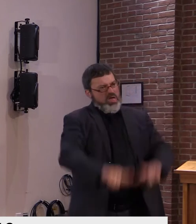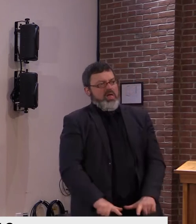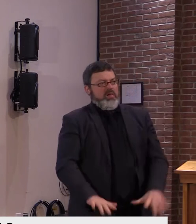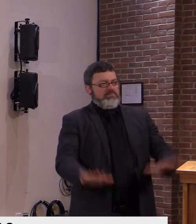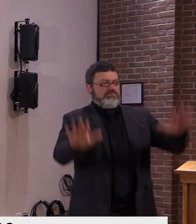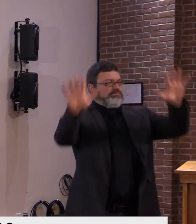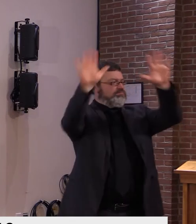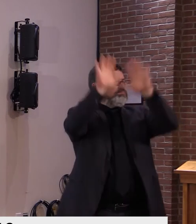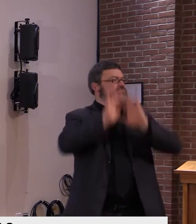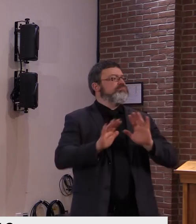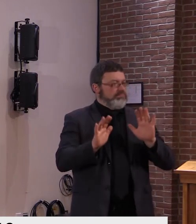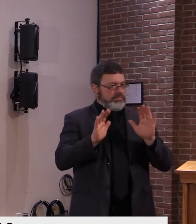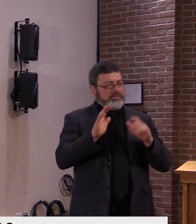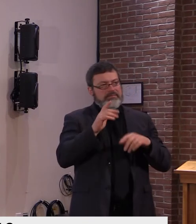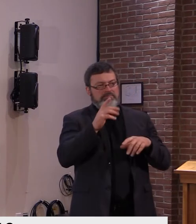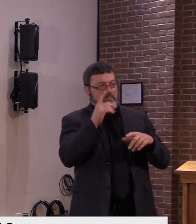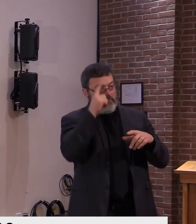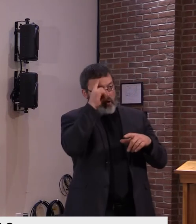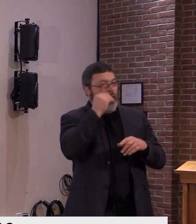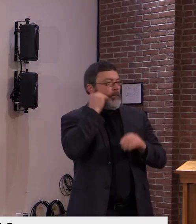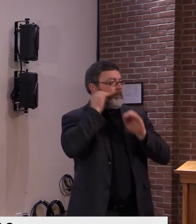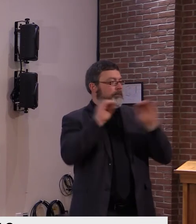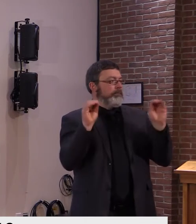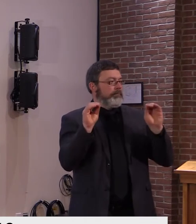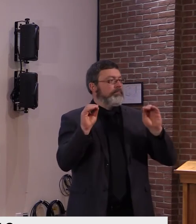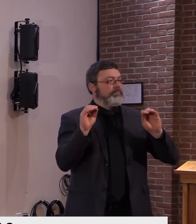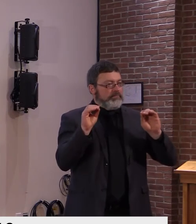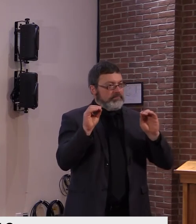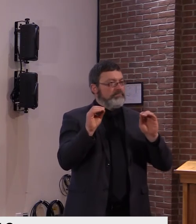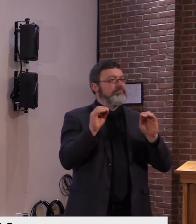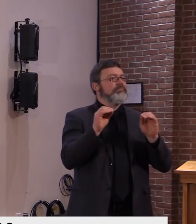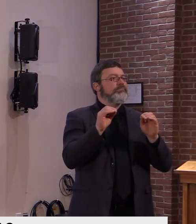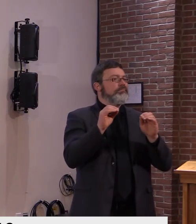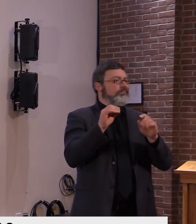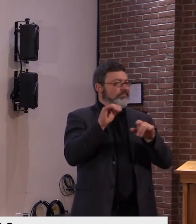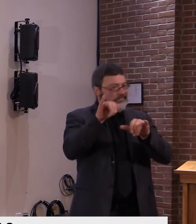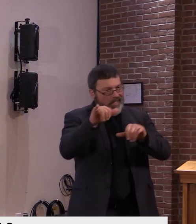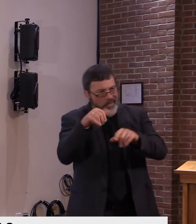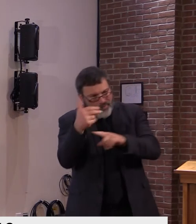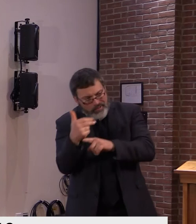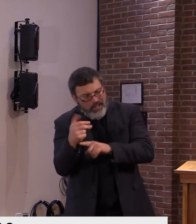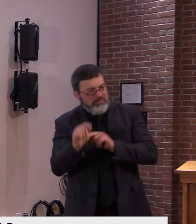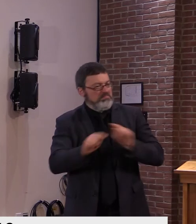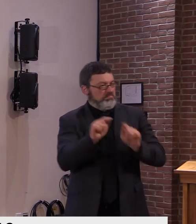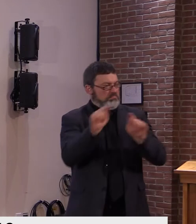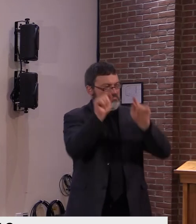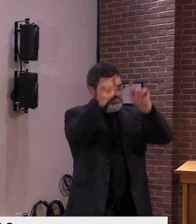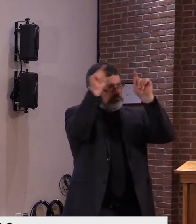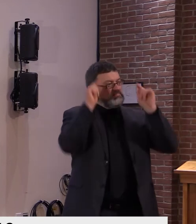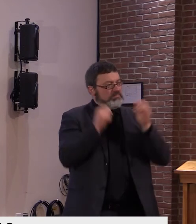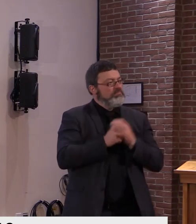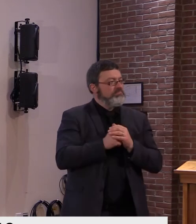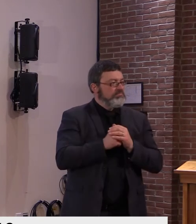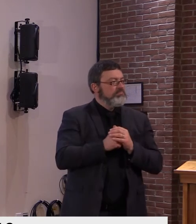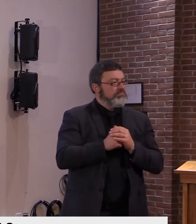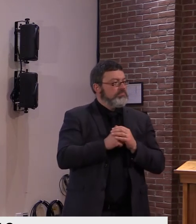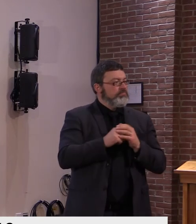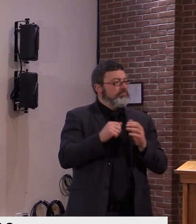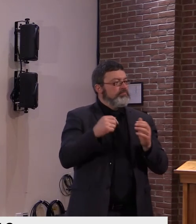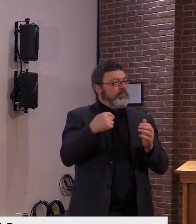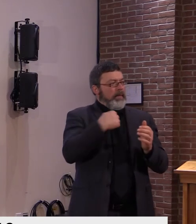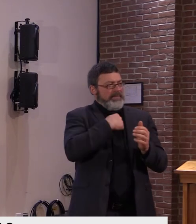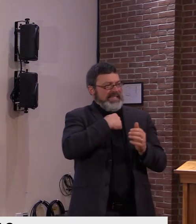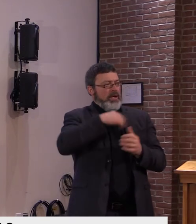people that are in the hotel motel voucher program, and I can get specific number. And matter of fact, I will get you